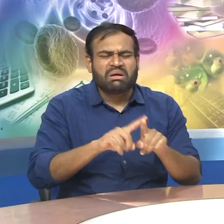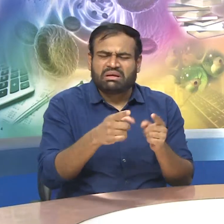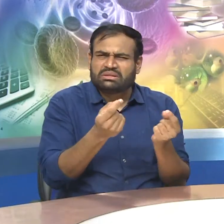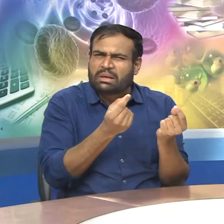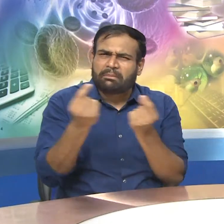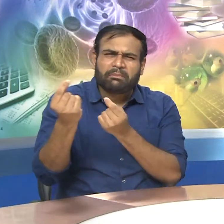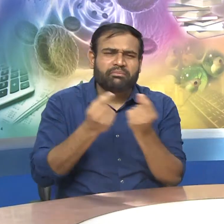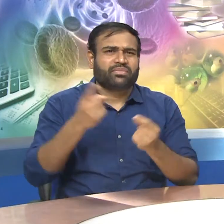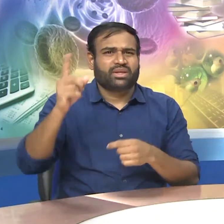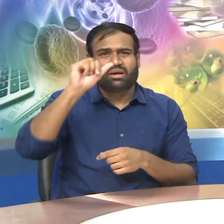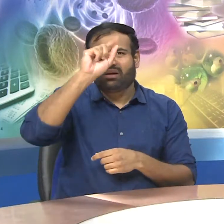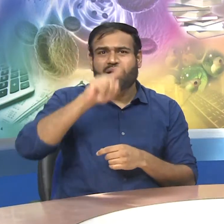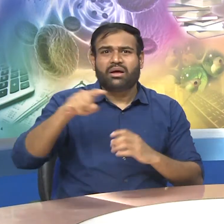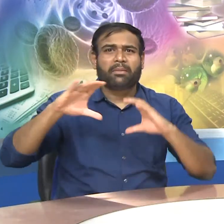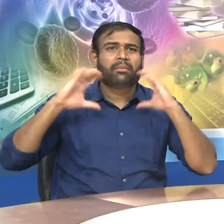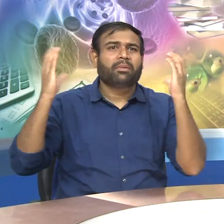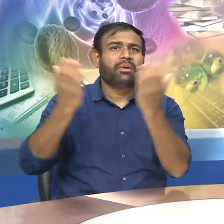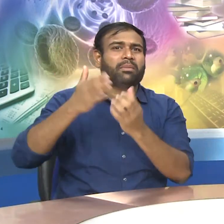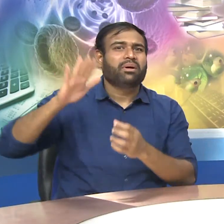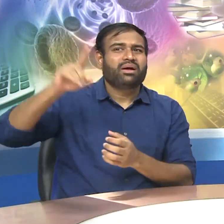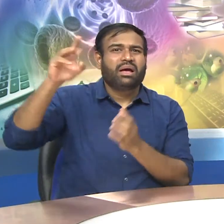of members of parliament.